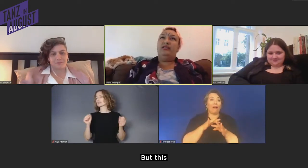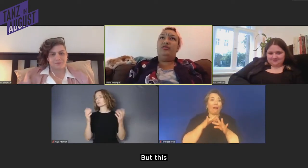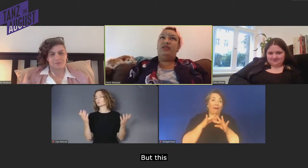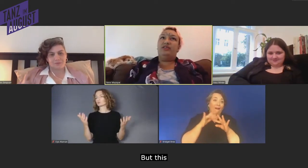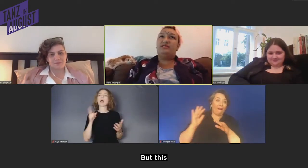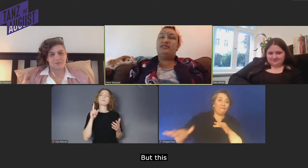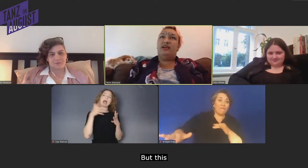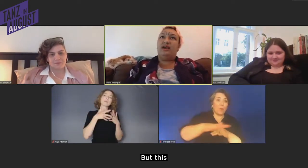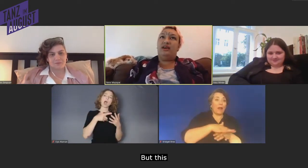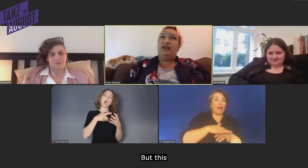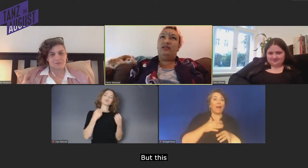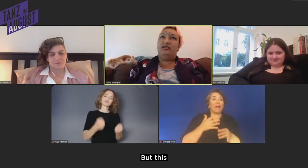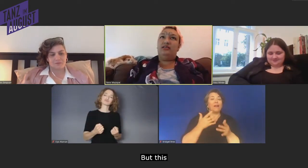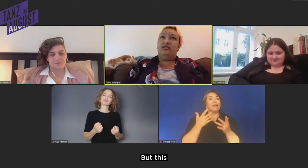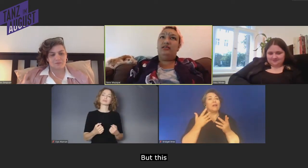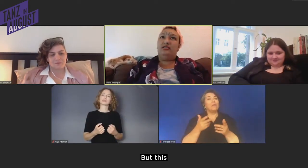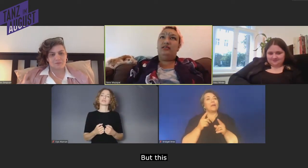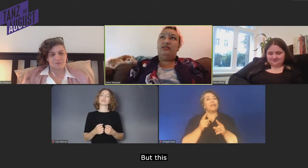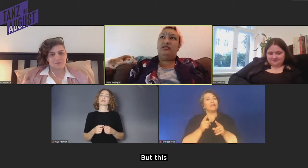But this